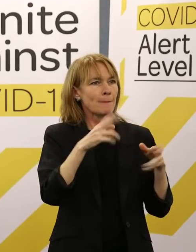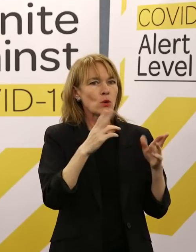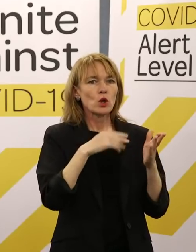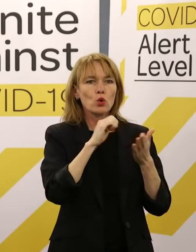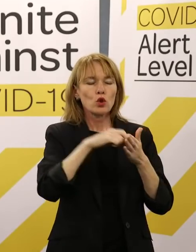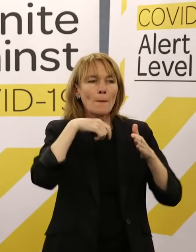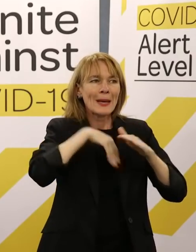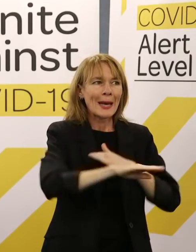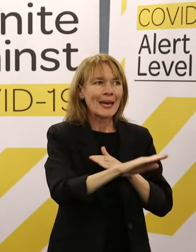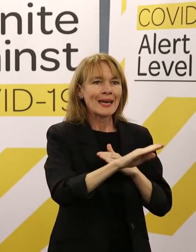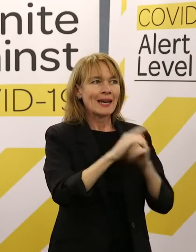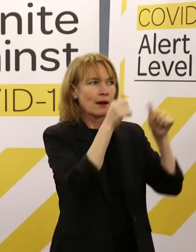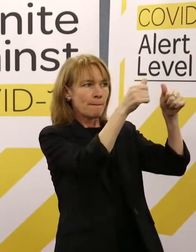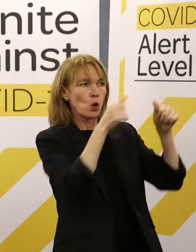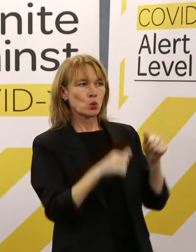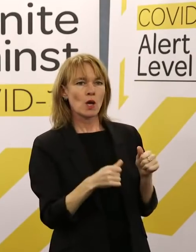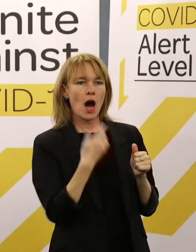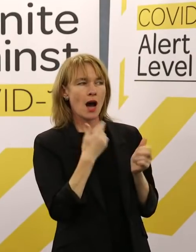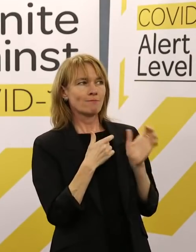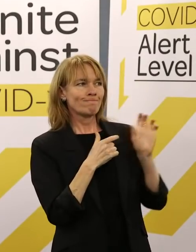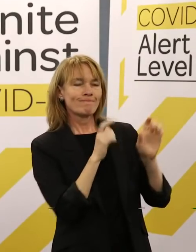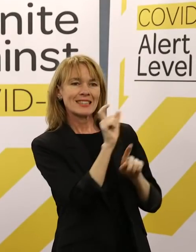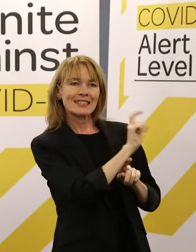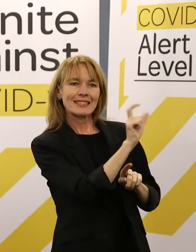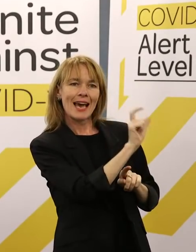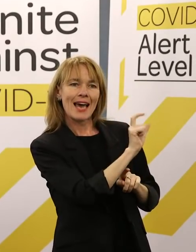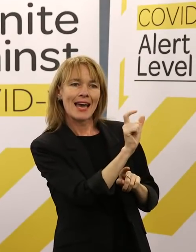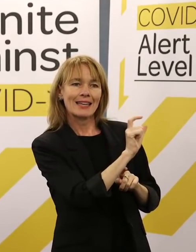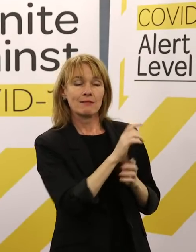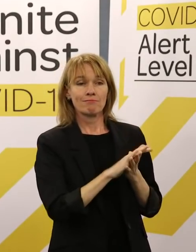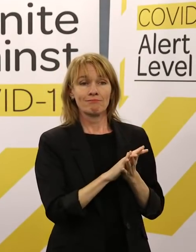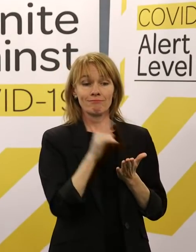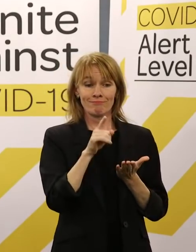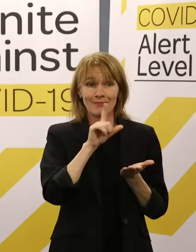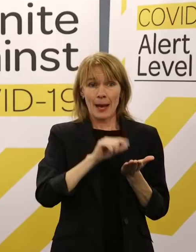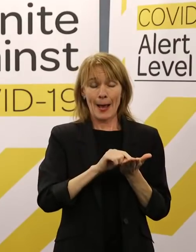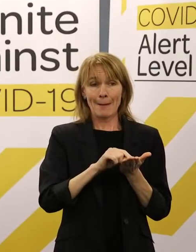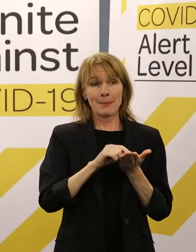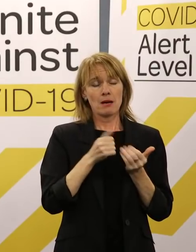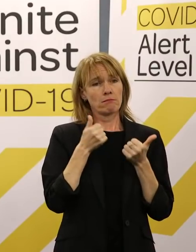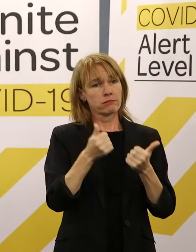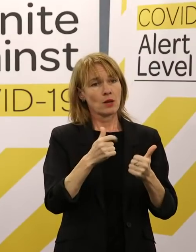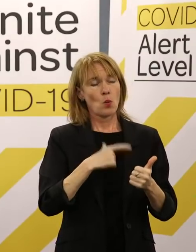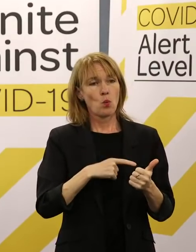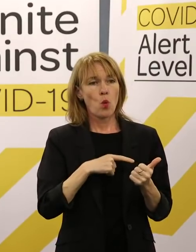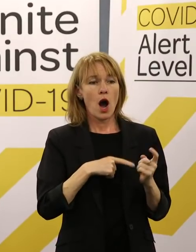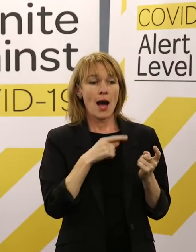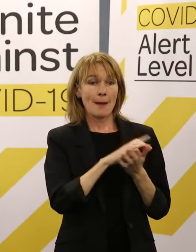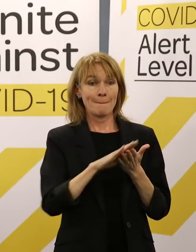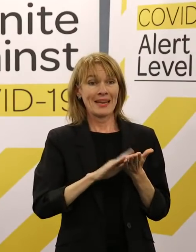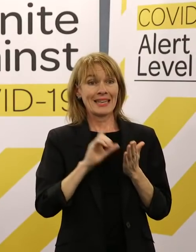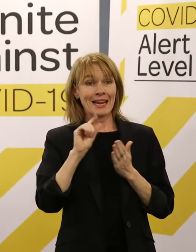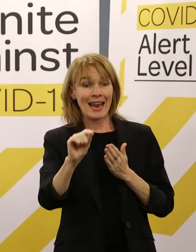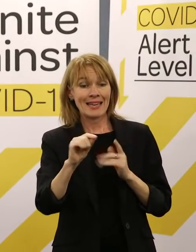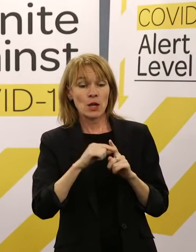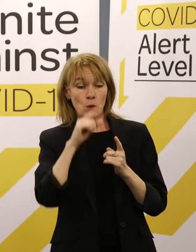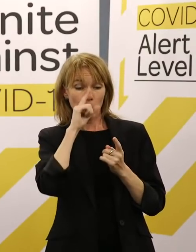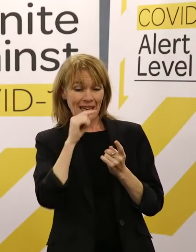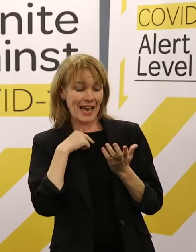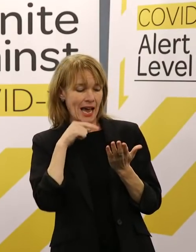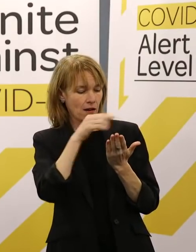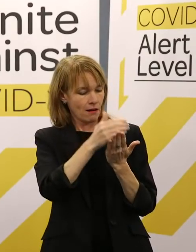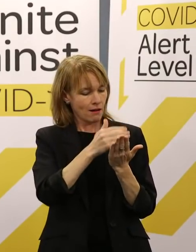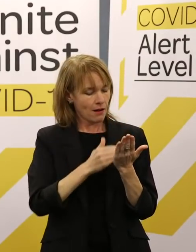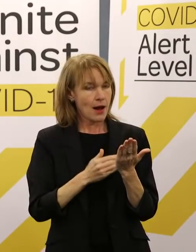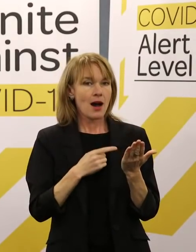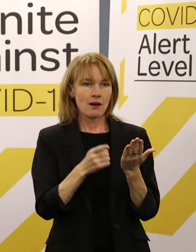now have. And one of the things that is particularly valuable with the app is it provides our contact tracing service with up-to-date